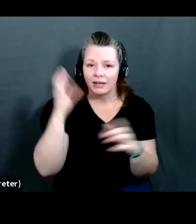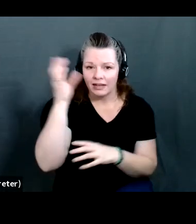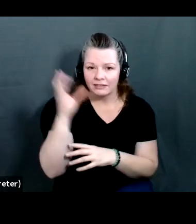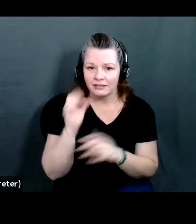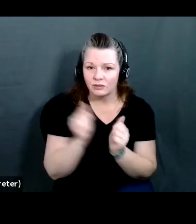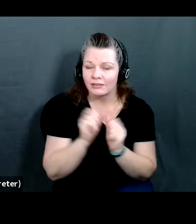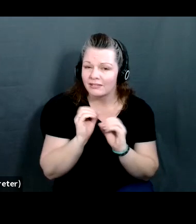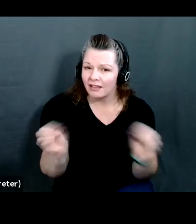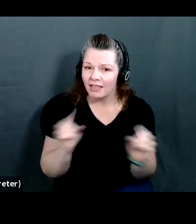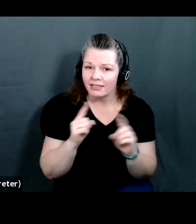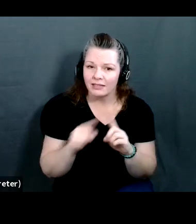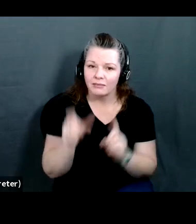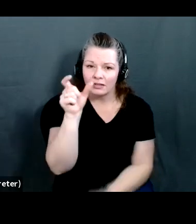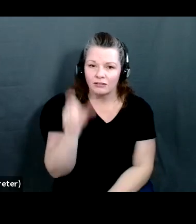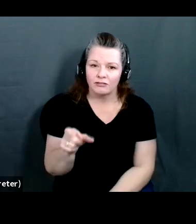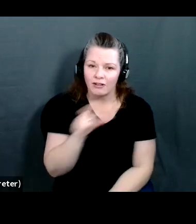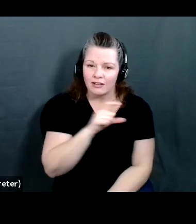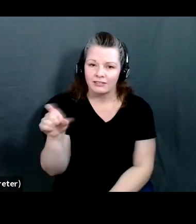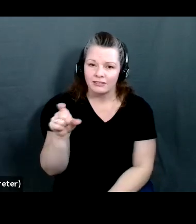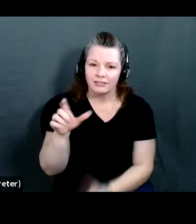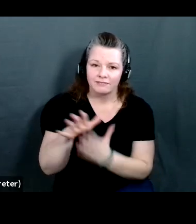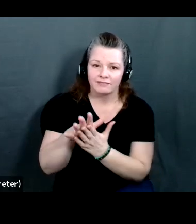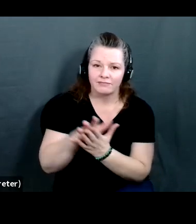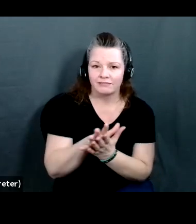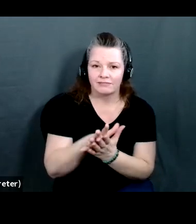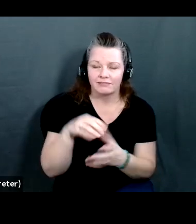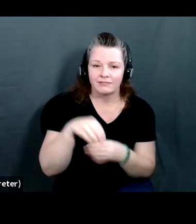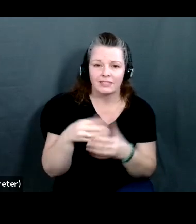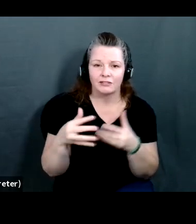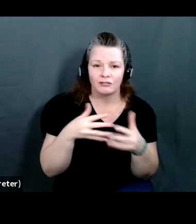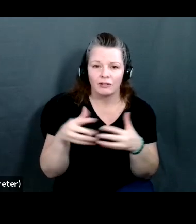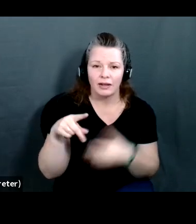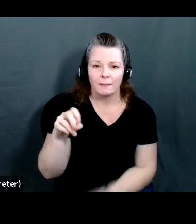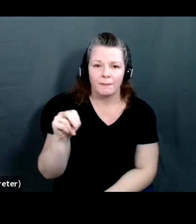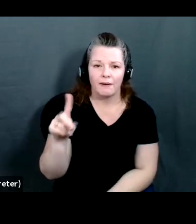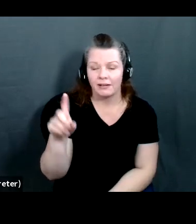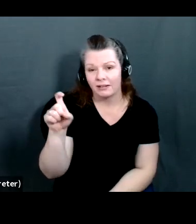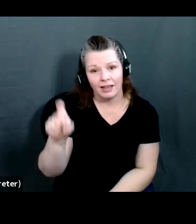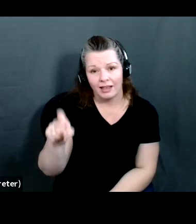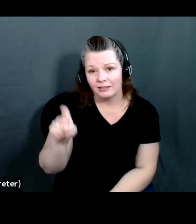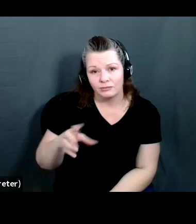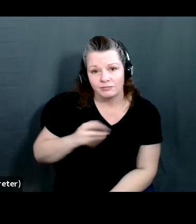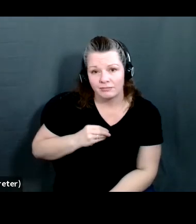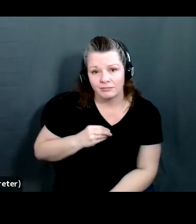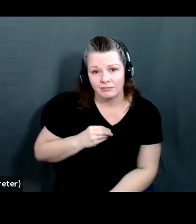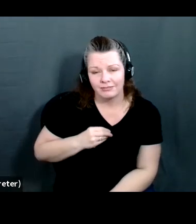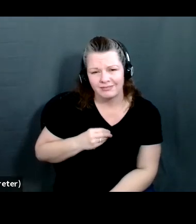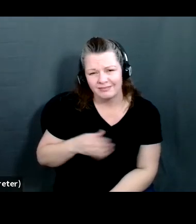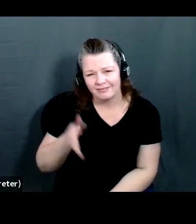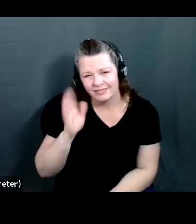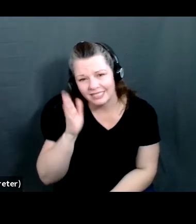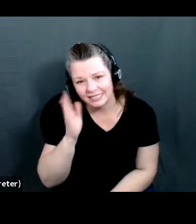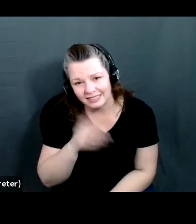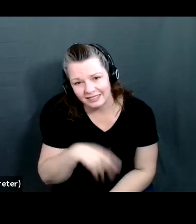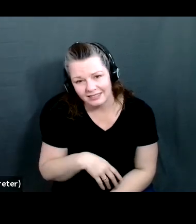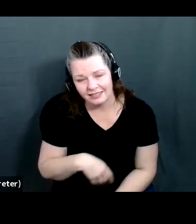of a cross in a gray palm. It had to be enough. Listen, there